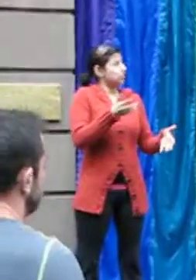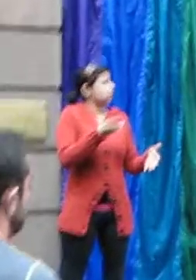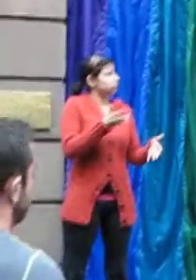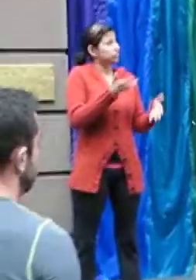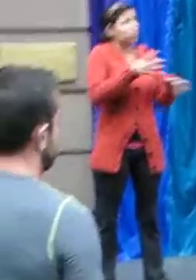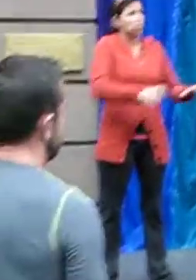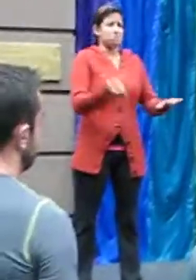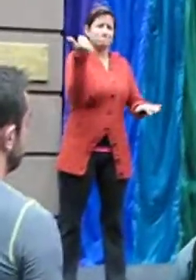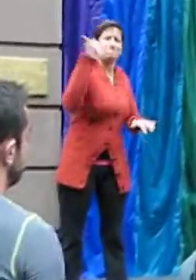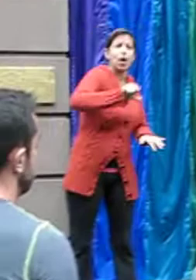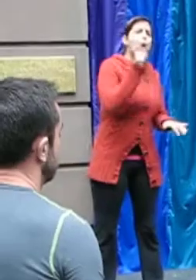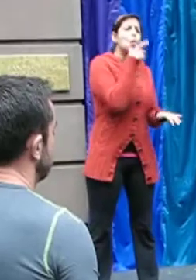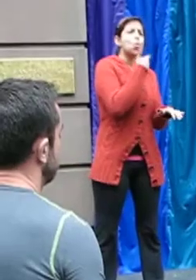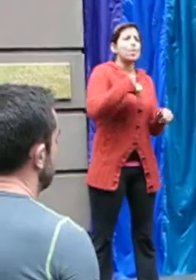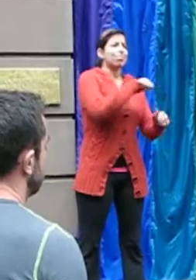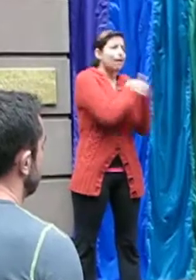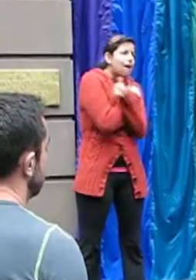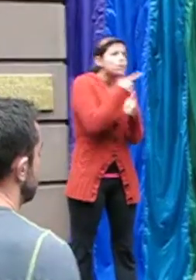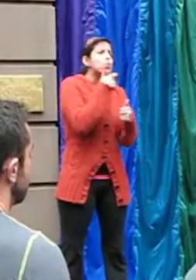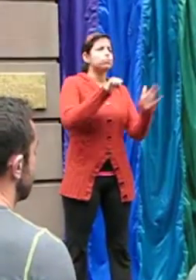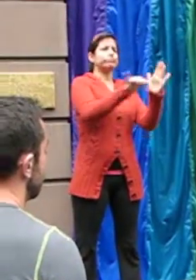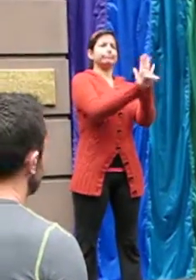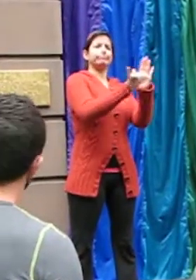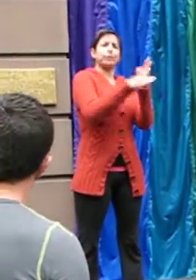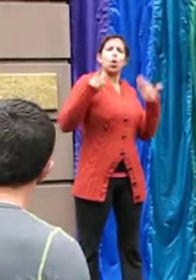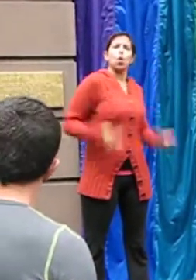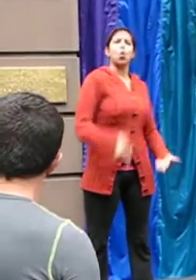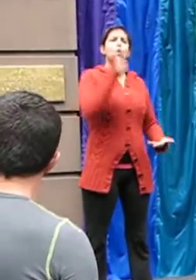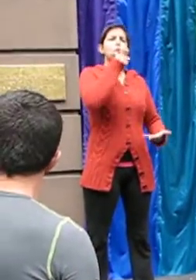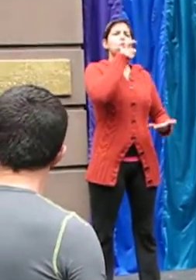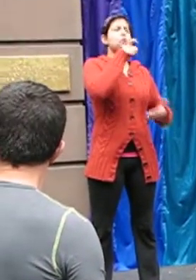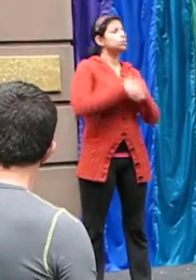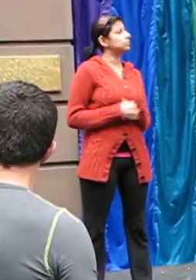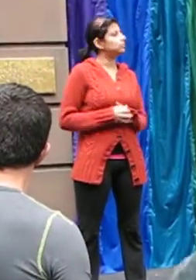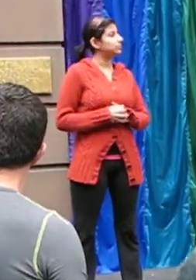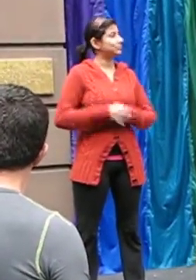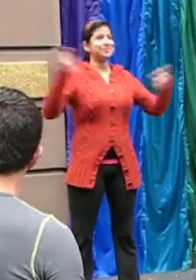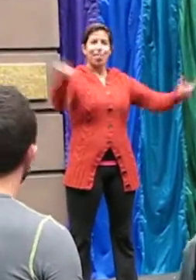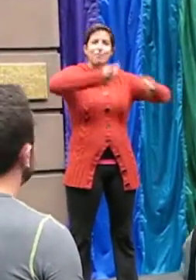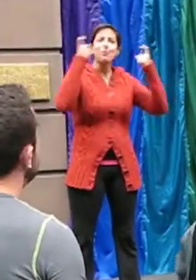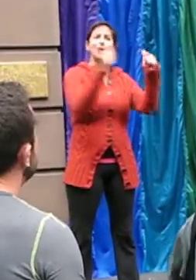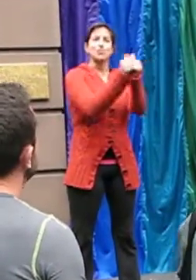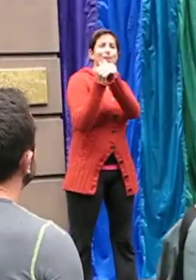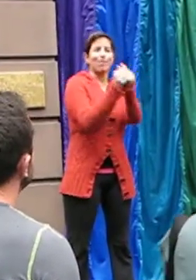who we love. But together, we can celebrate who we are and who we love. So thank you to